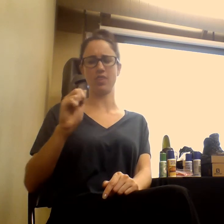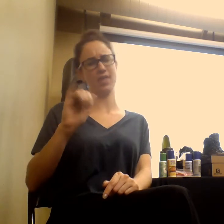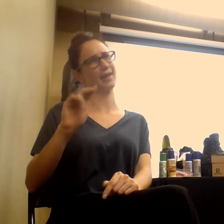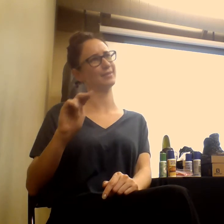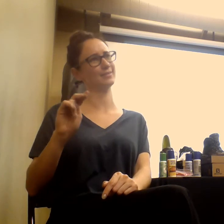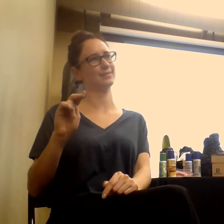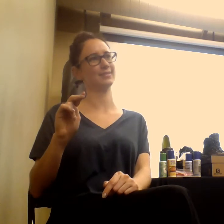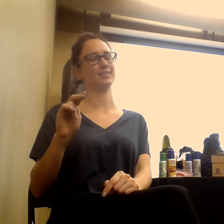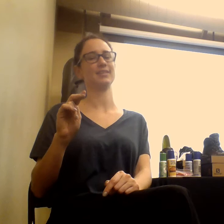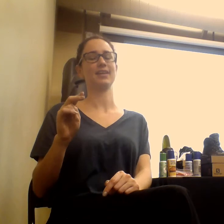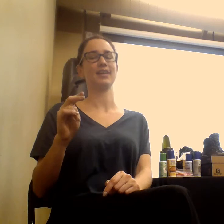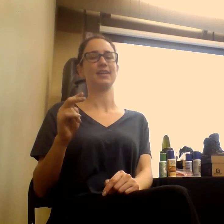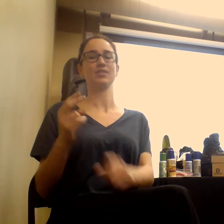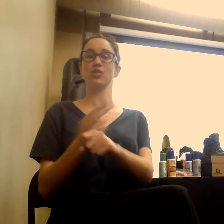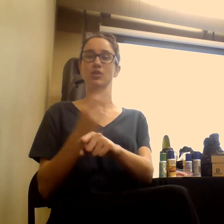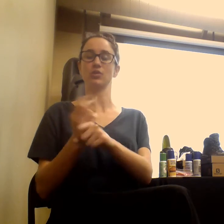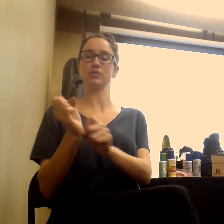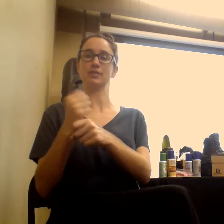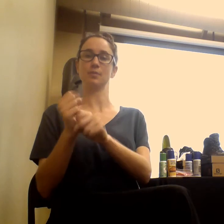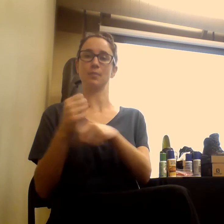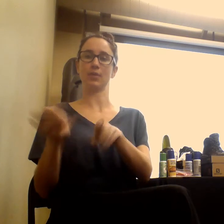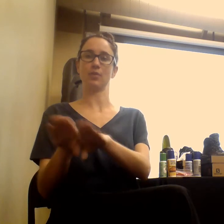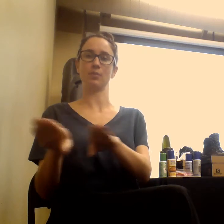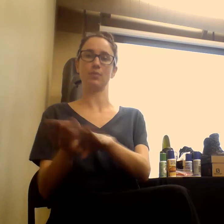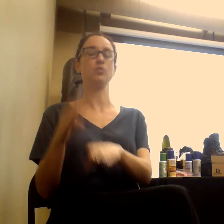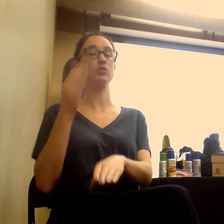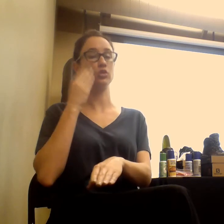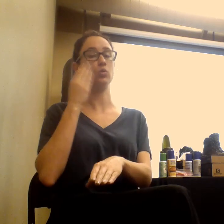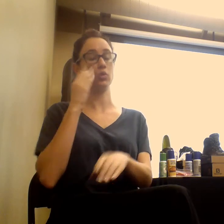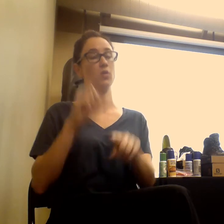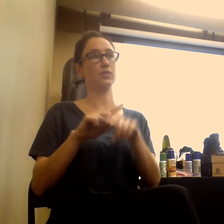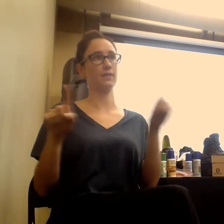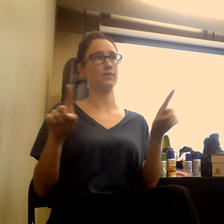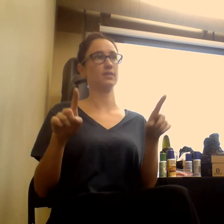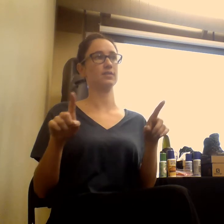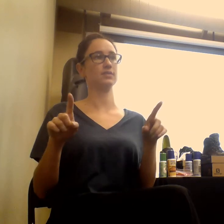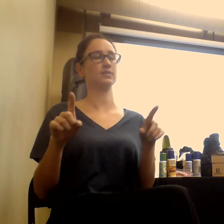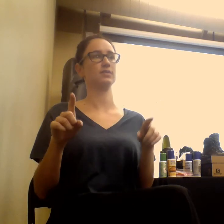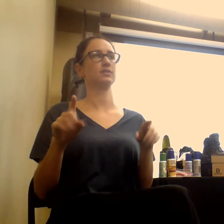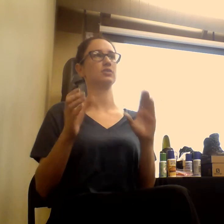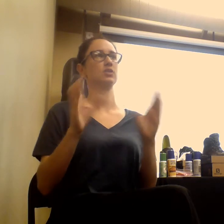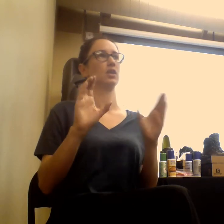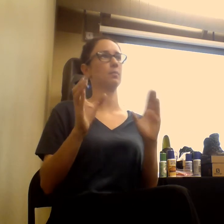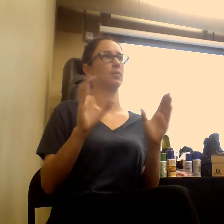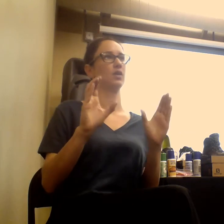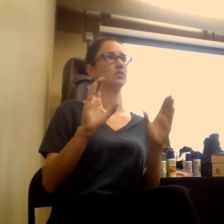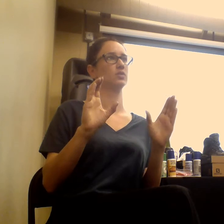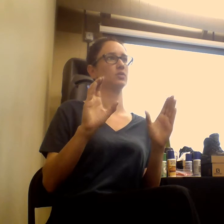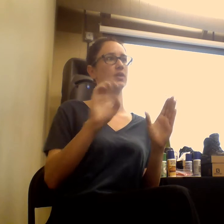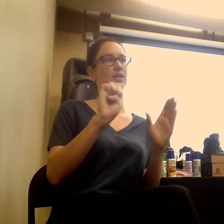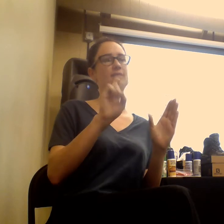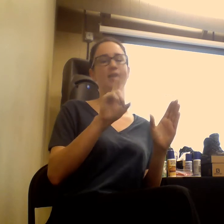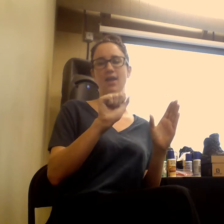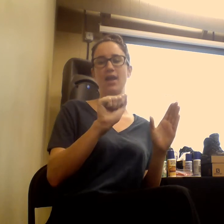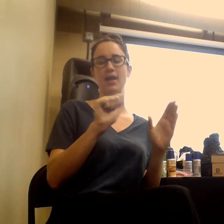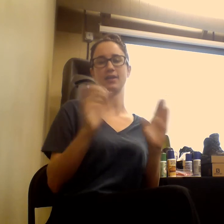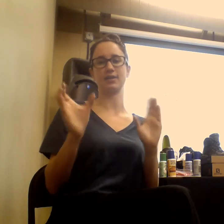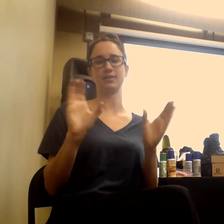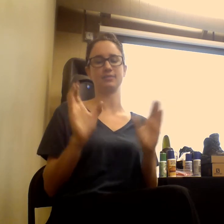many rocks under the foot. When I told you I did that hiking trip in Tucson with these, I was looking down so much. It's